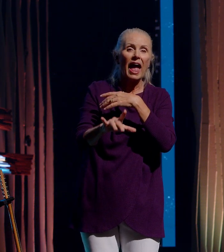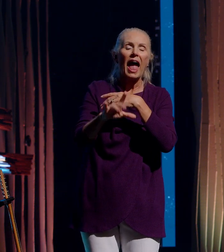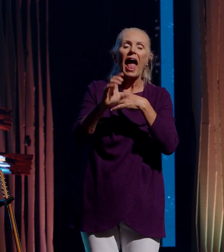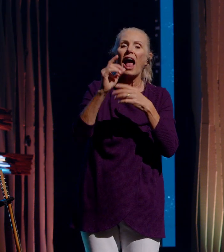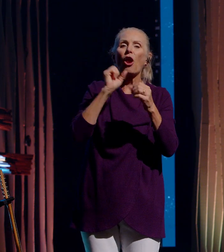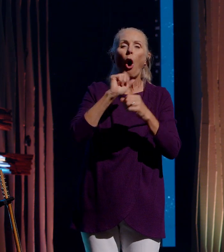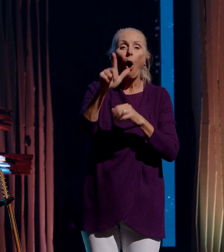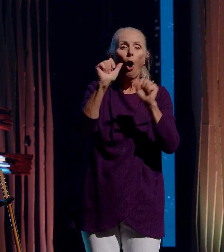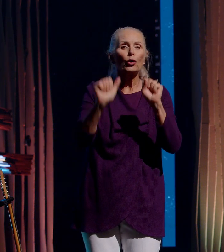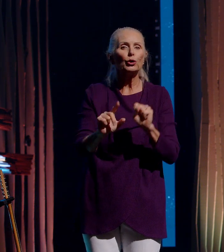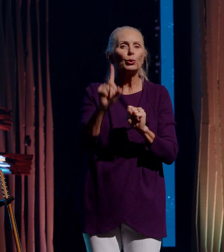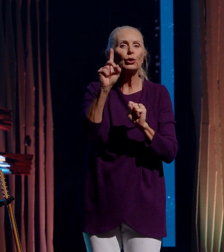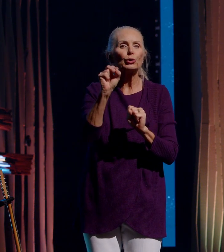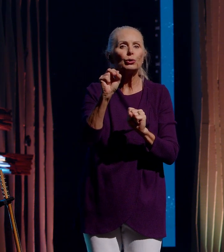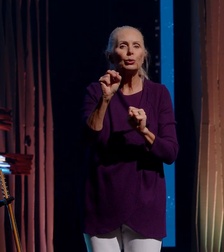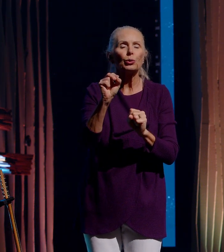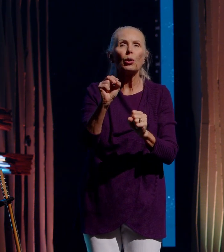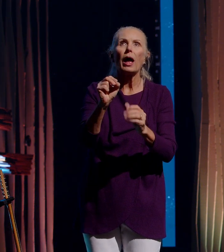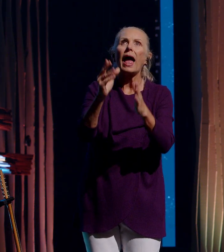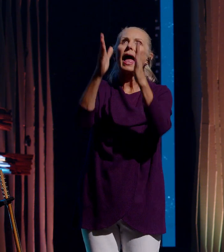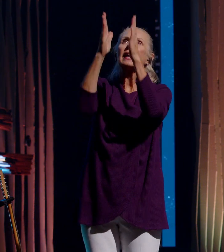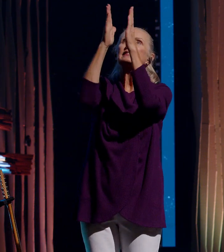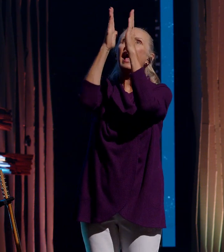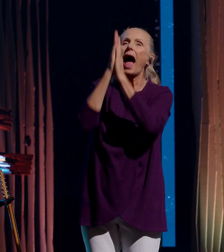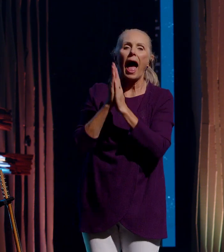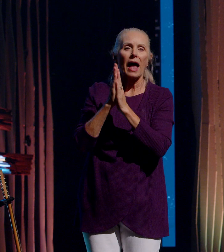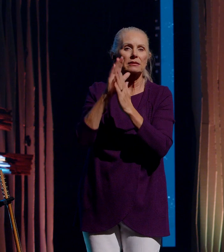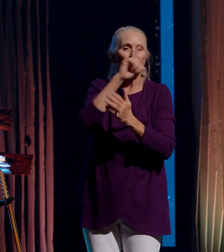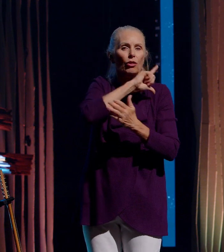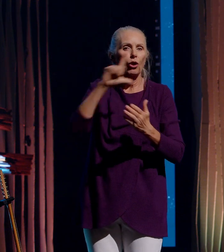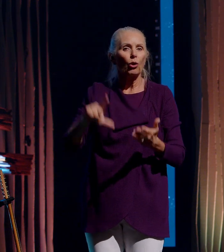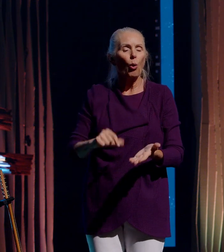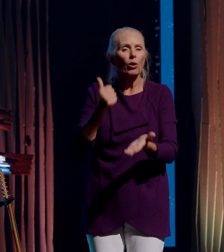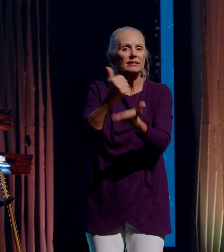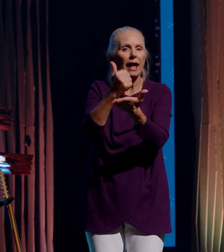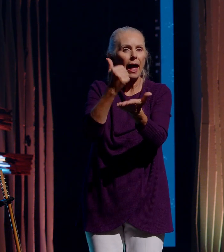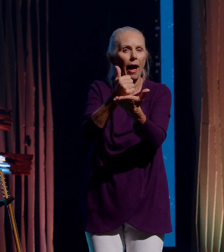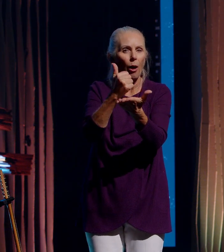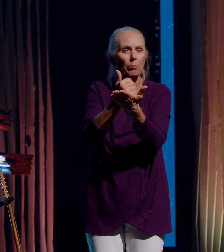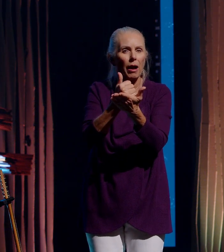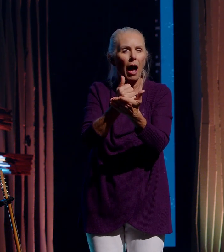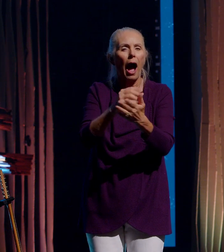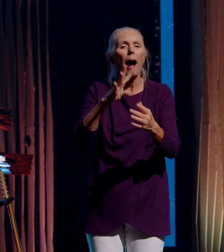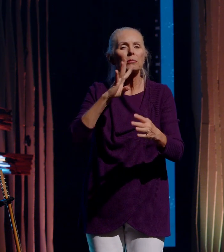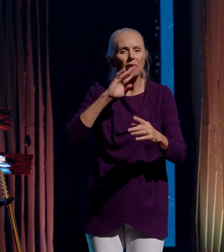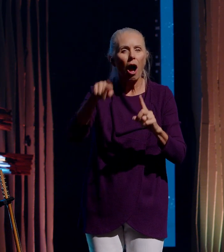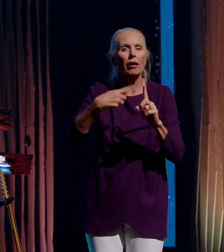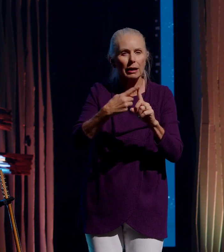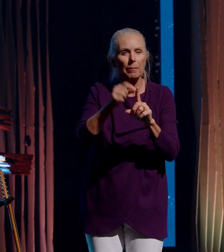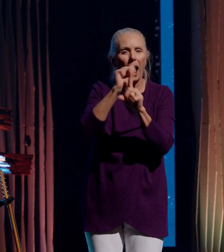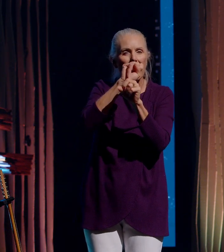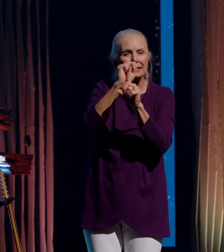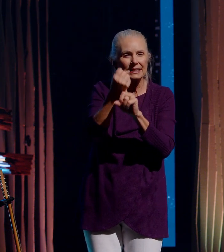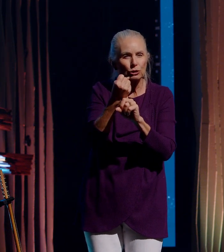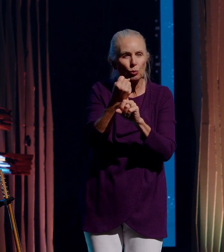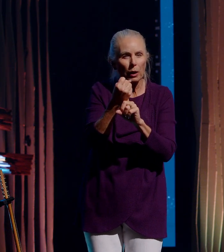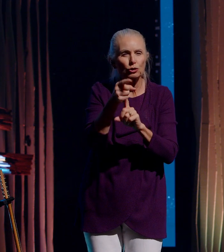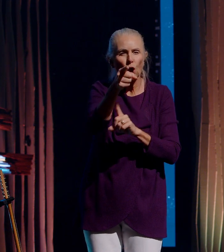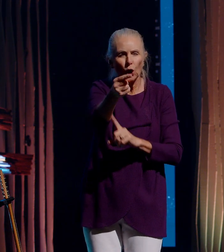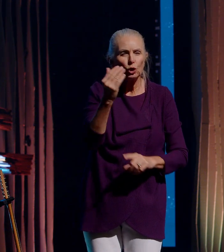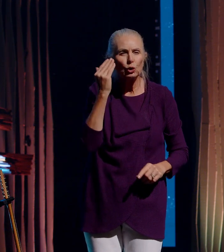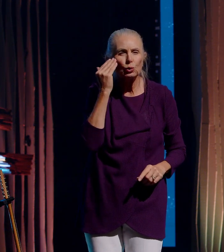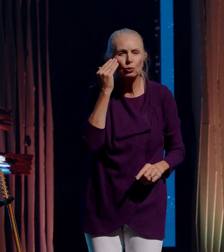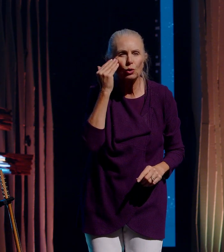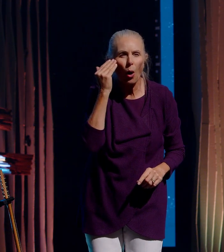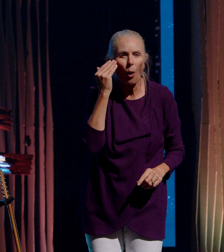would you help me? And I'm not talking about something that's really inconvenient. I'm talking about a situation where you know that if the Lord doesn't show up,